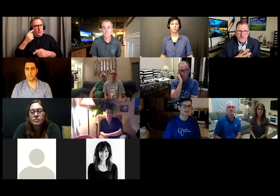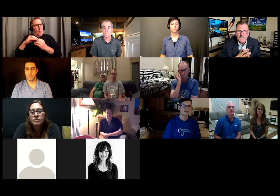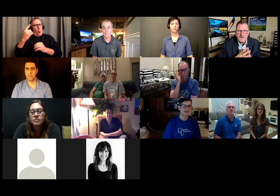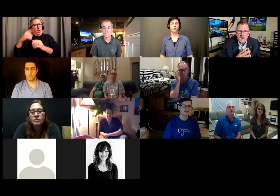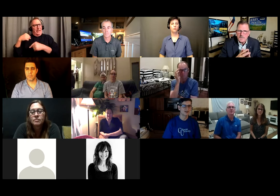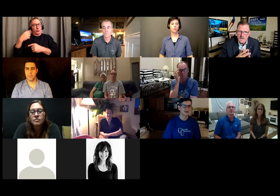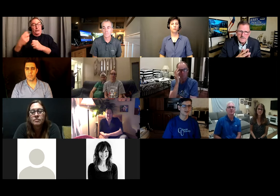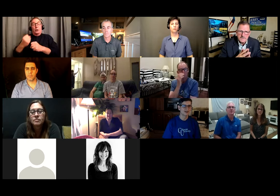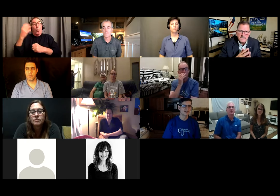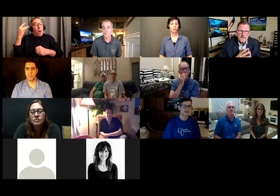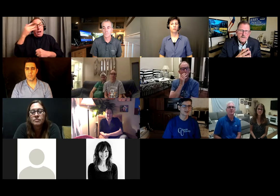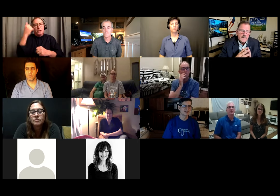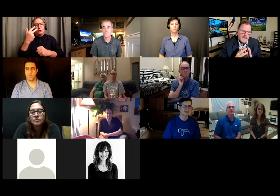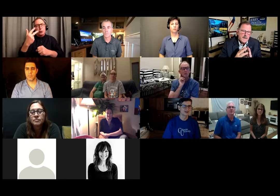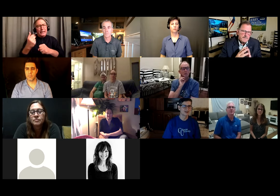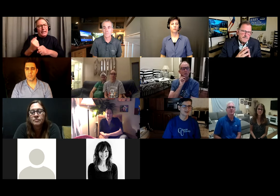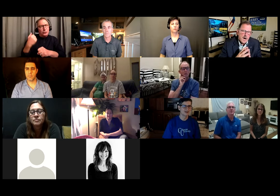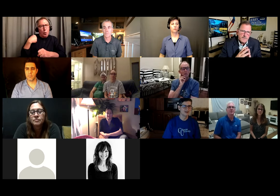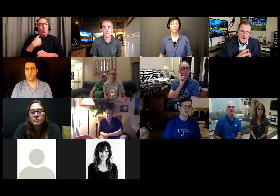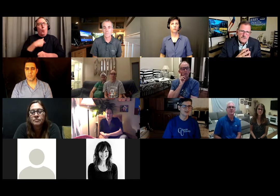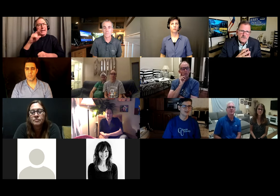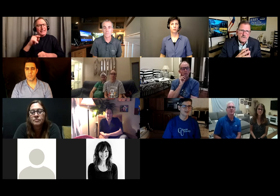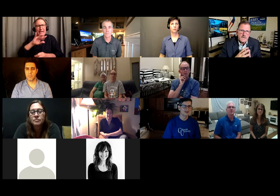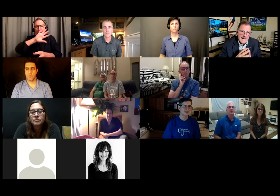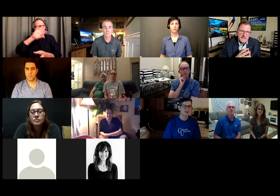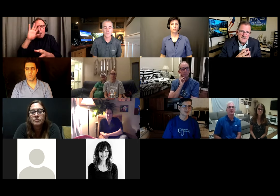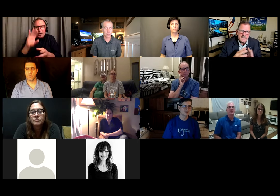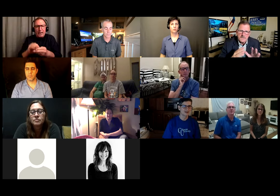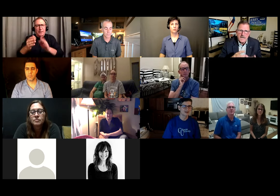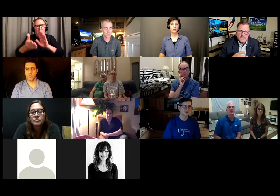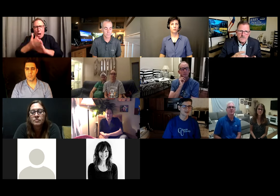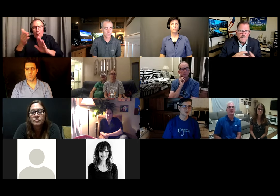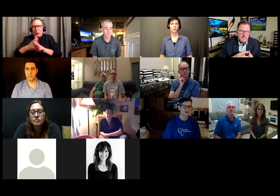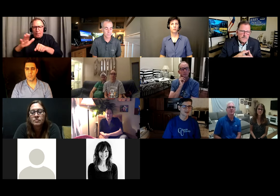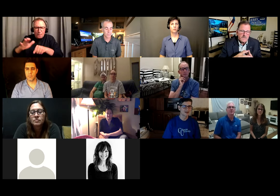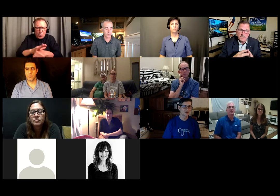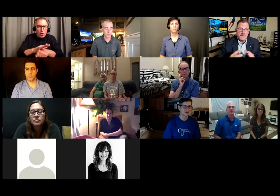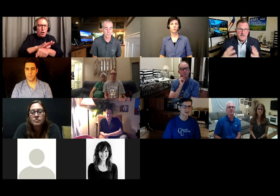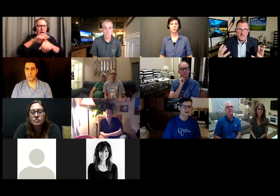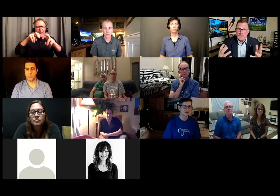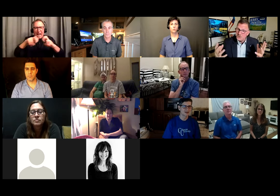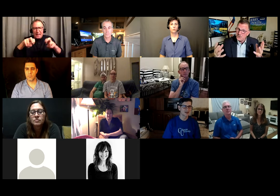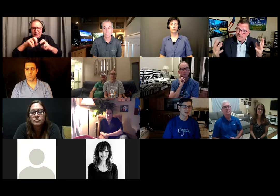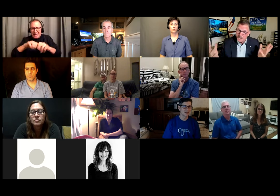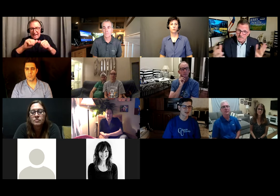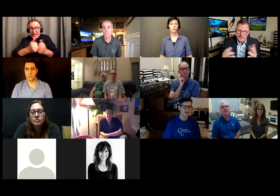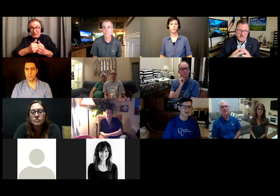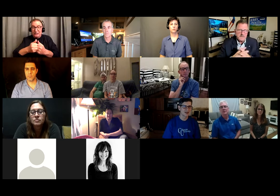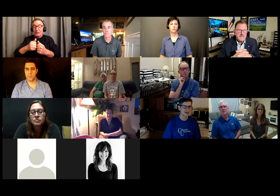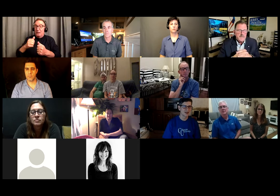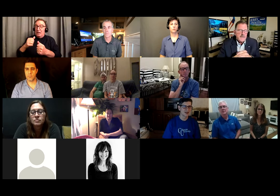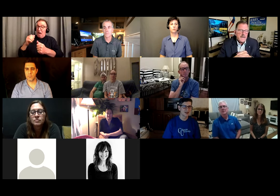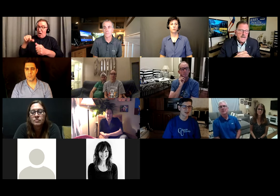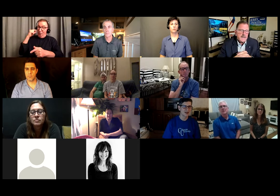ago, we did a comprehensive operational analysis of the agency, something that government should do in a lot of